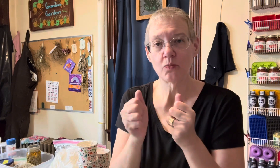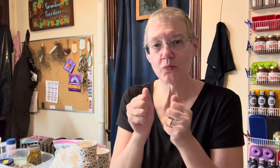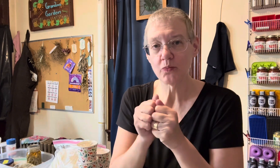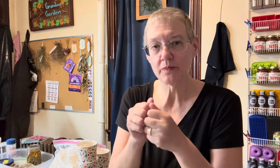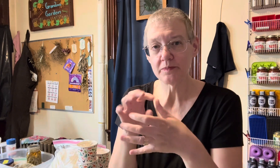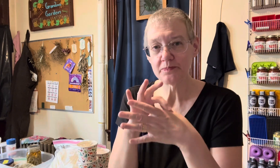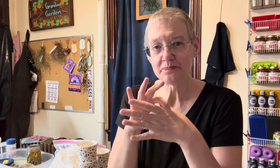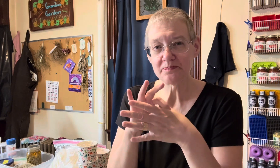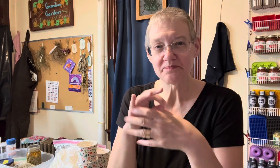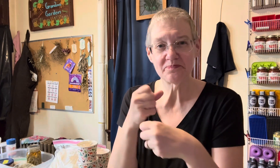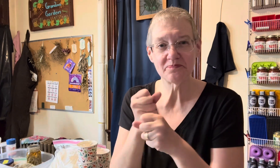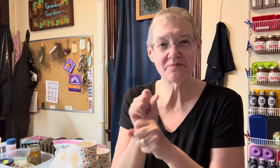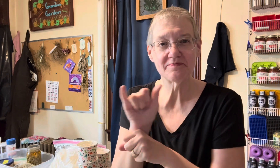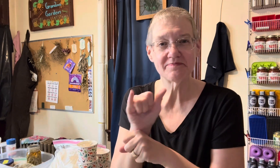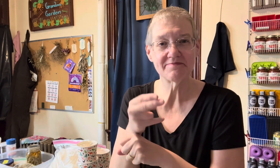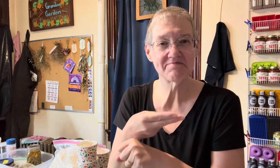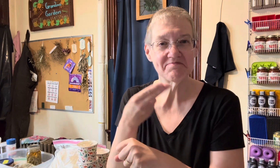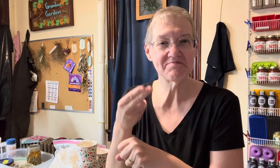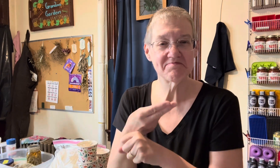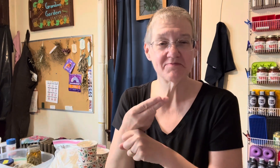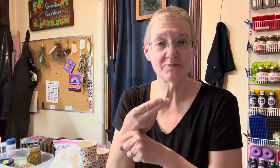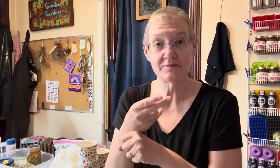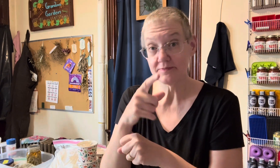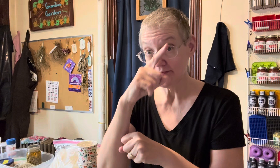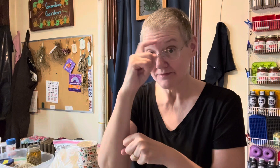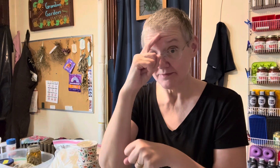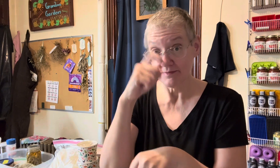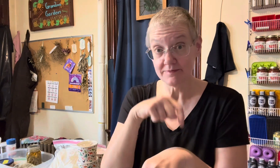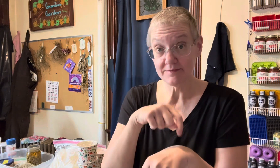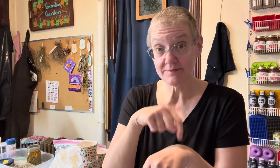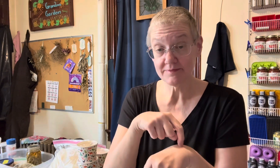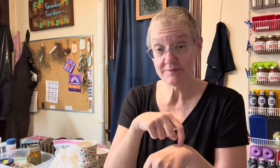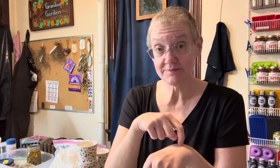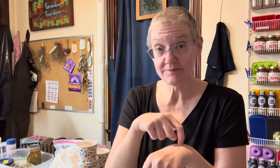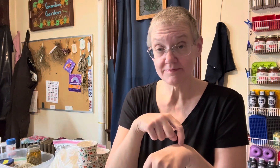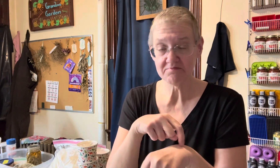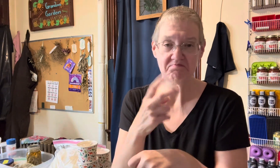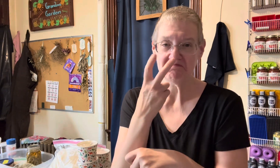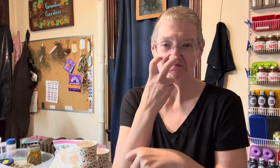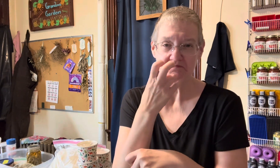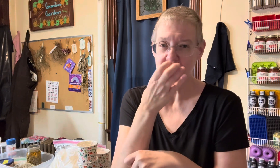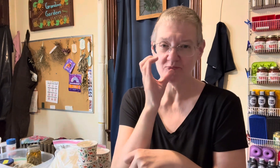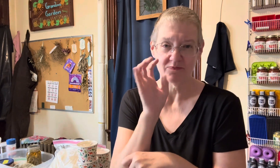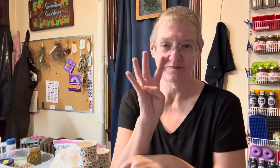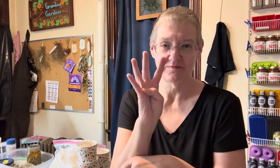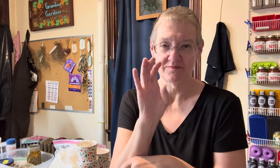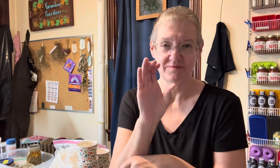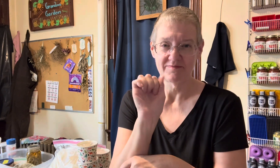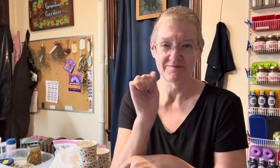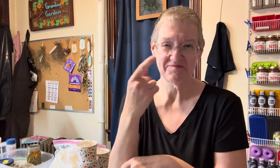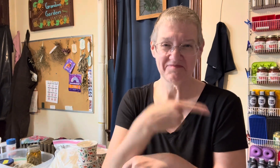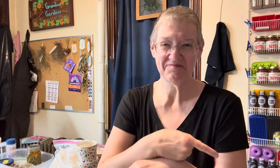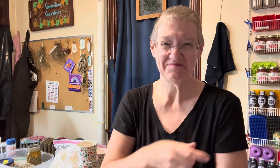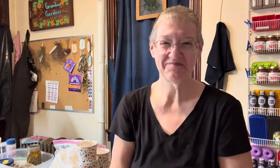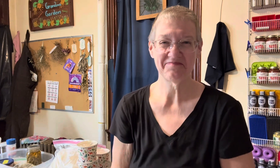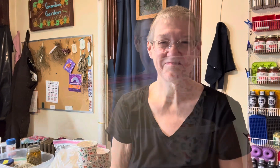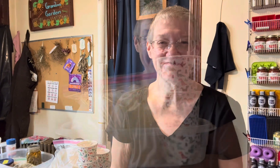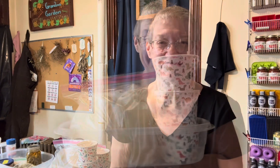Typically right now I simmer the broth with my meat and make like a soup. In summertime, I doubt I drink 4 cups of broth a